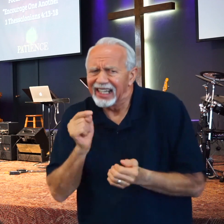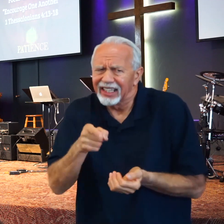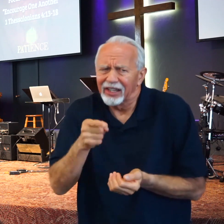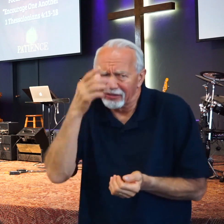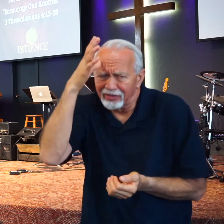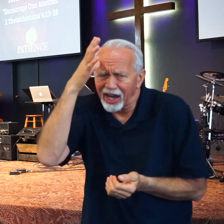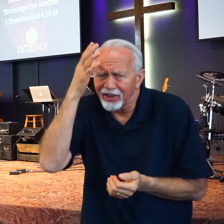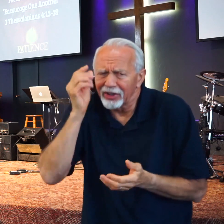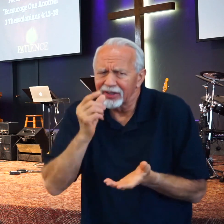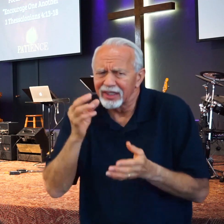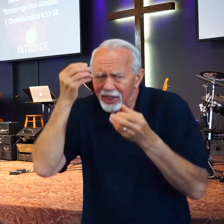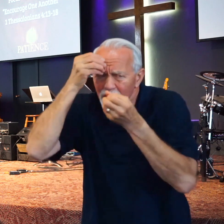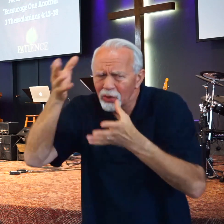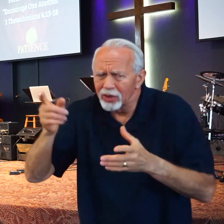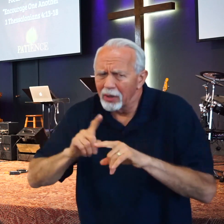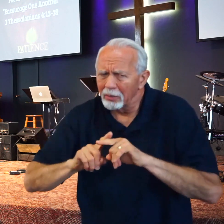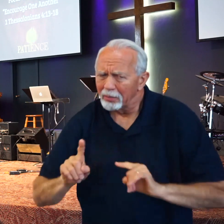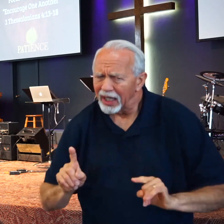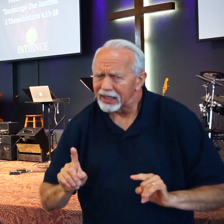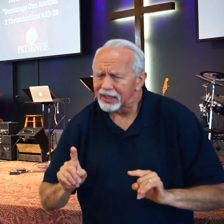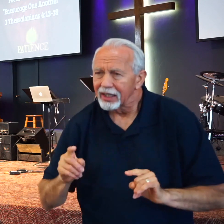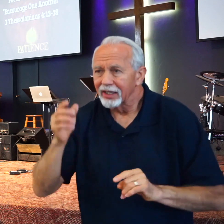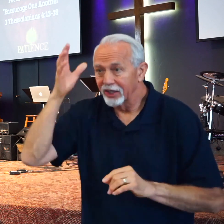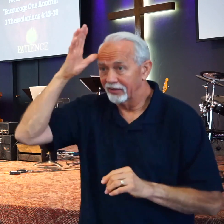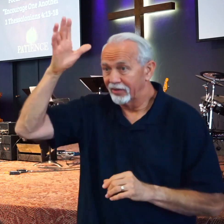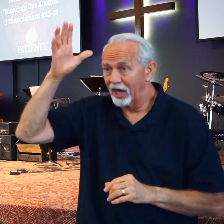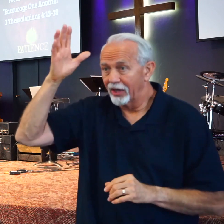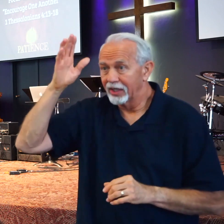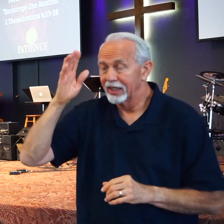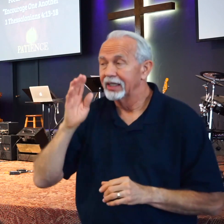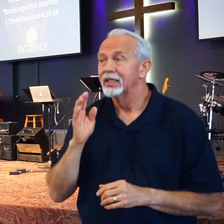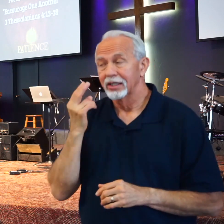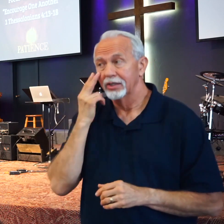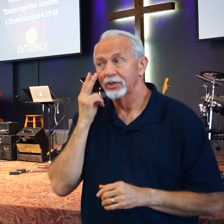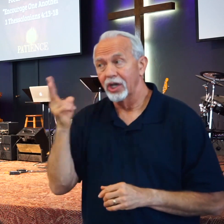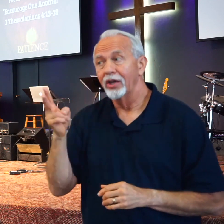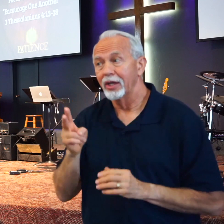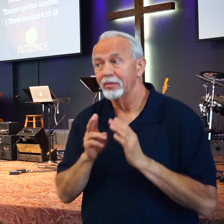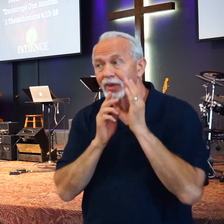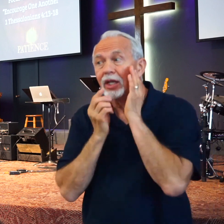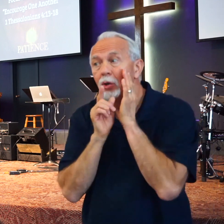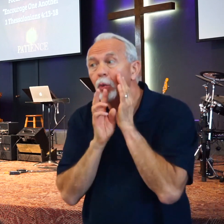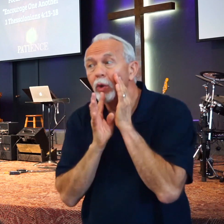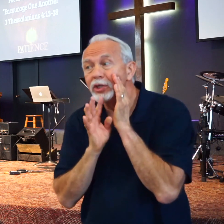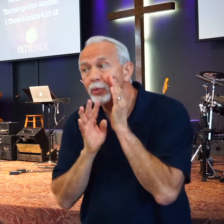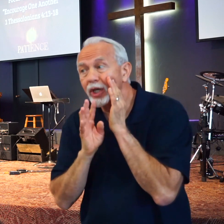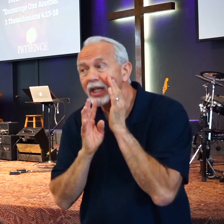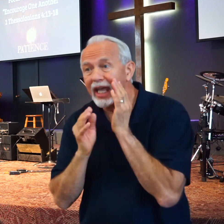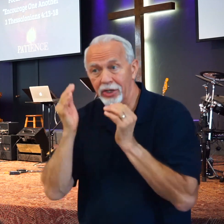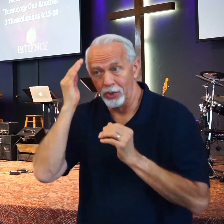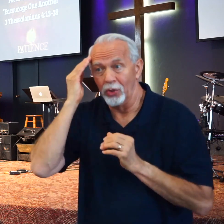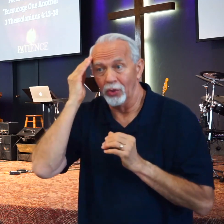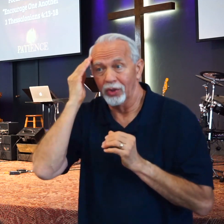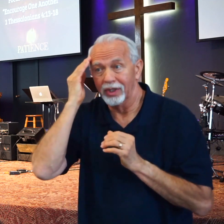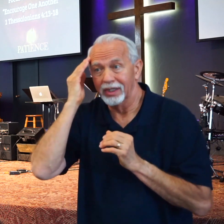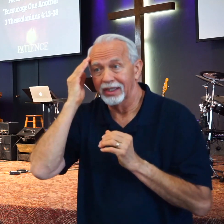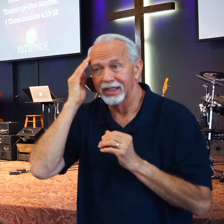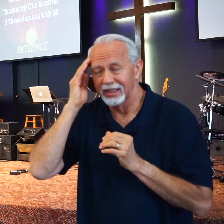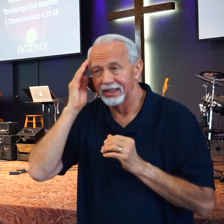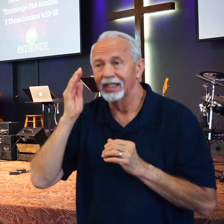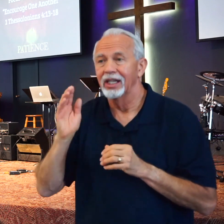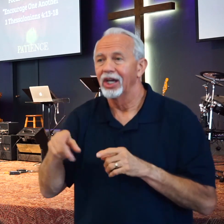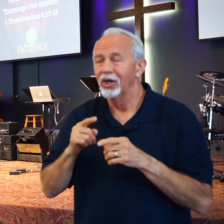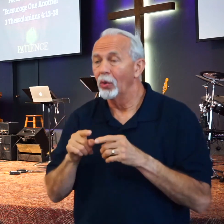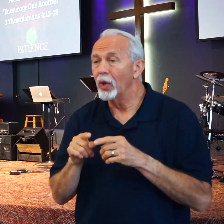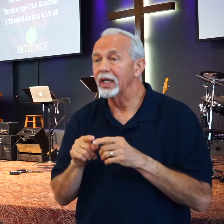news. But the father saw them whispering and just knew. And when